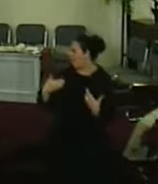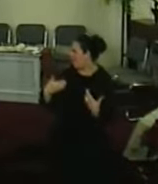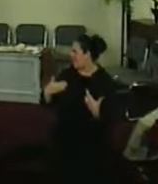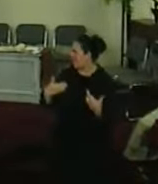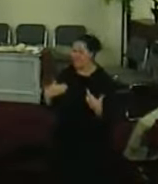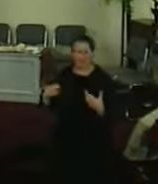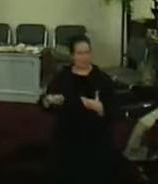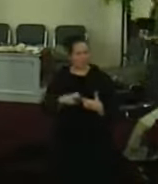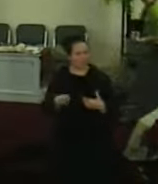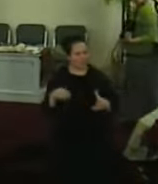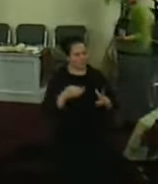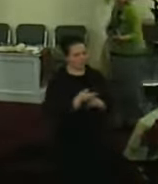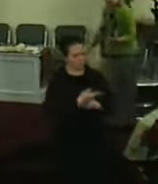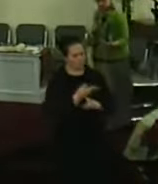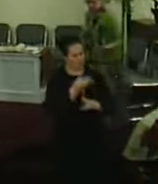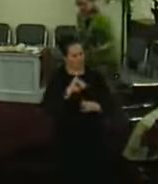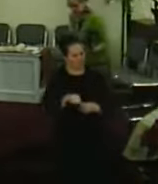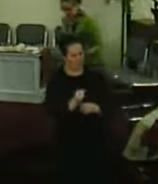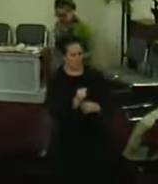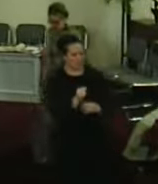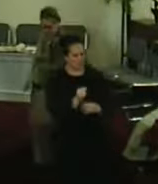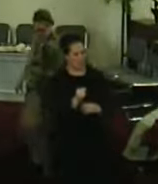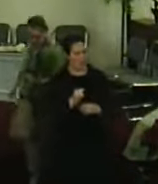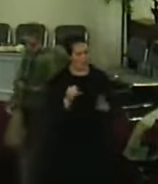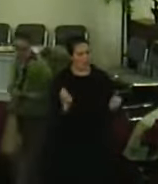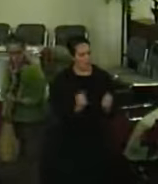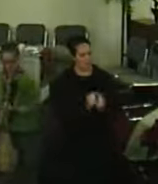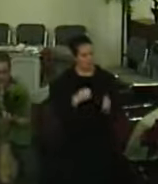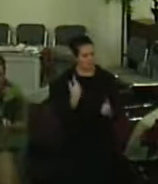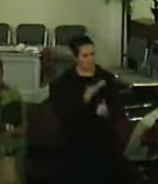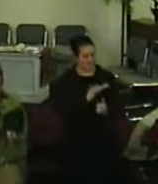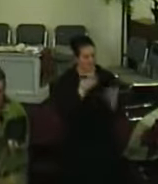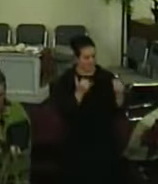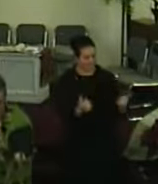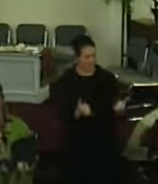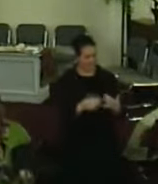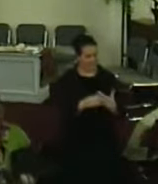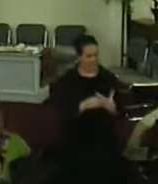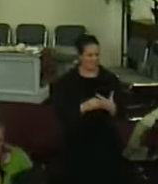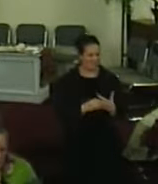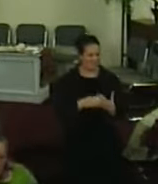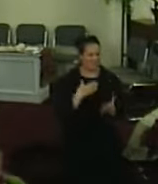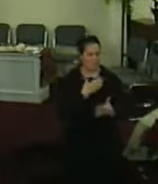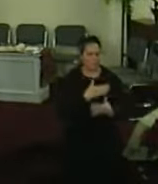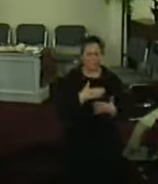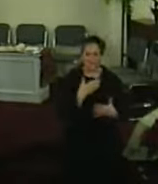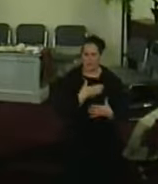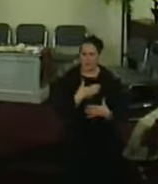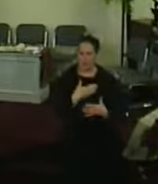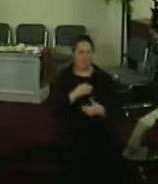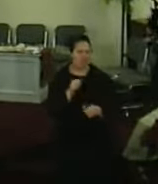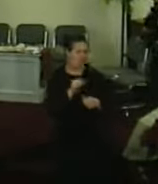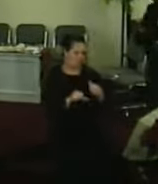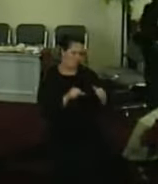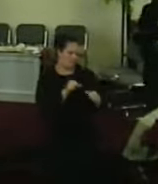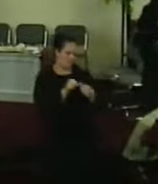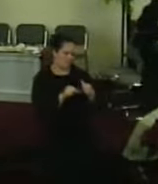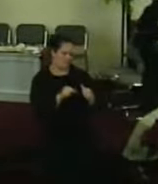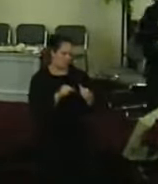Joel and that they're able to be with us tonight. And we enjoy their friendship, their fellowship.